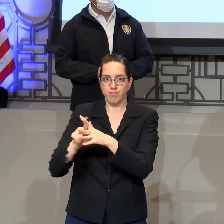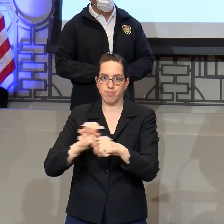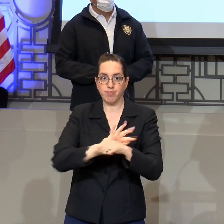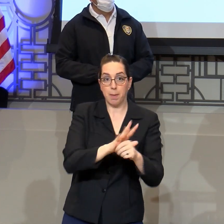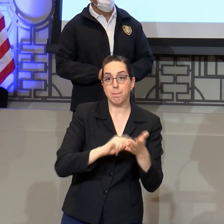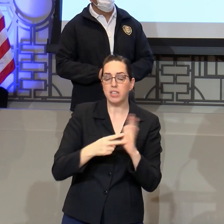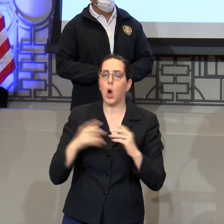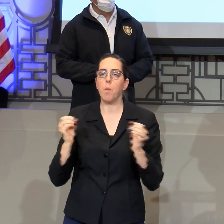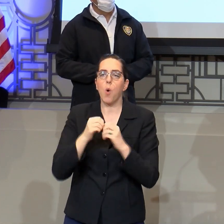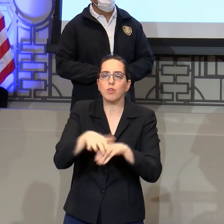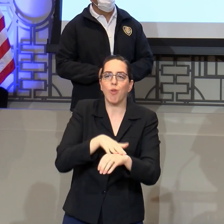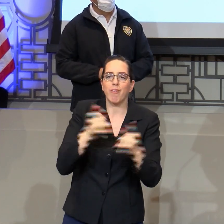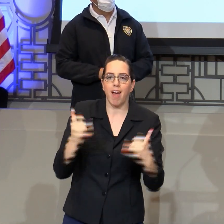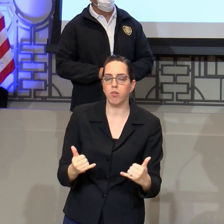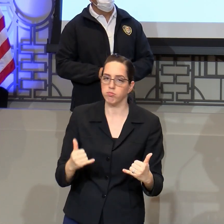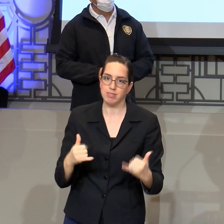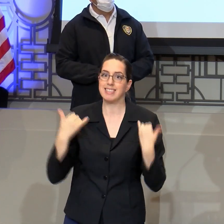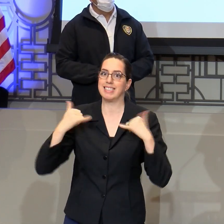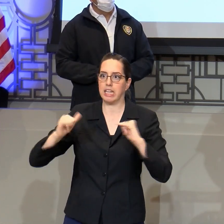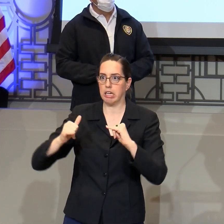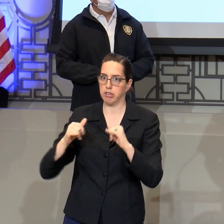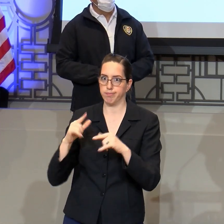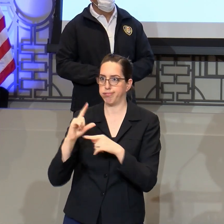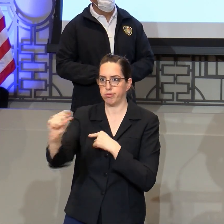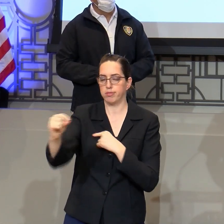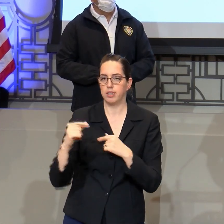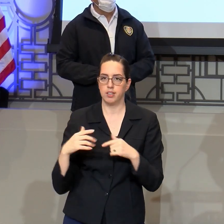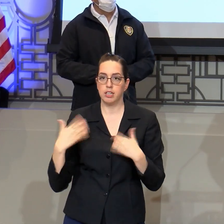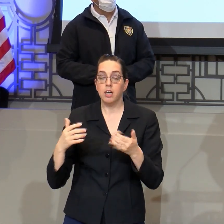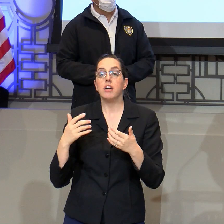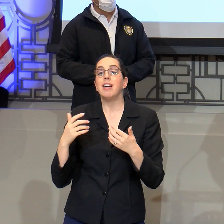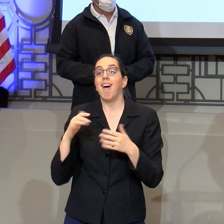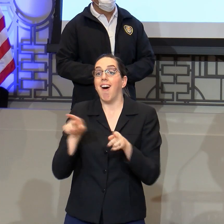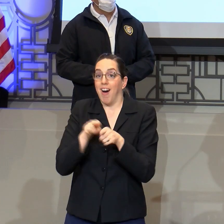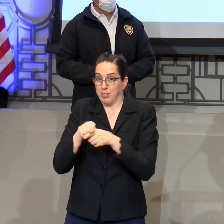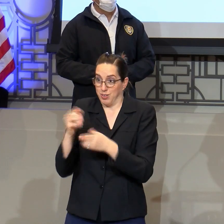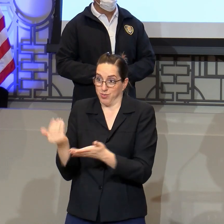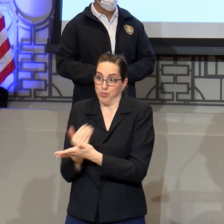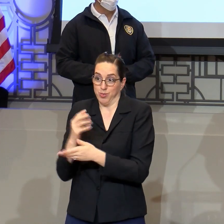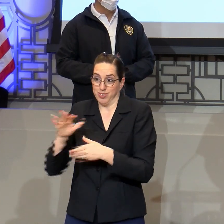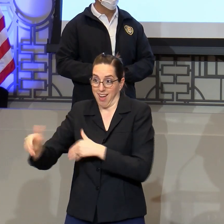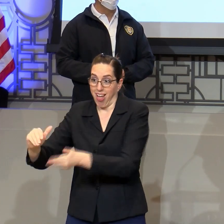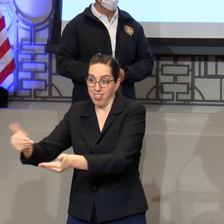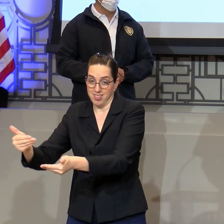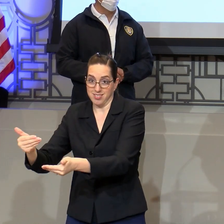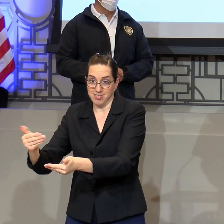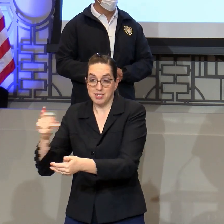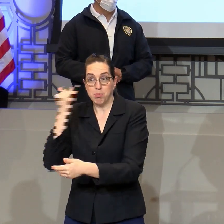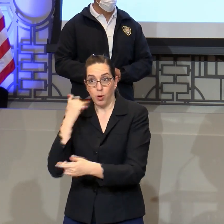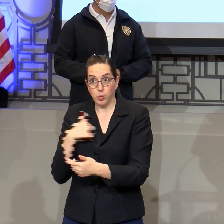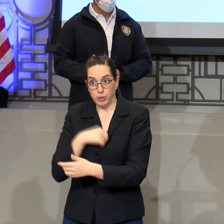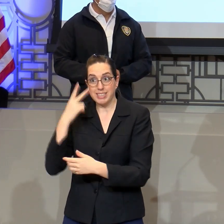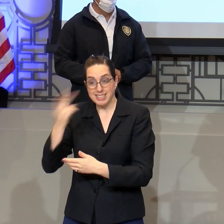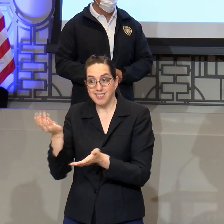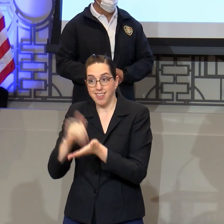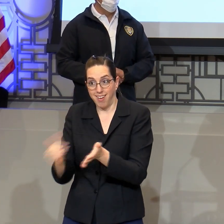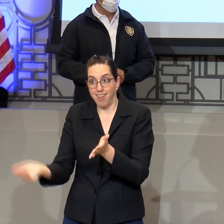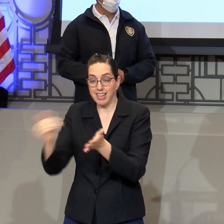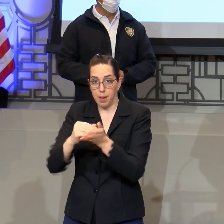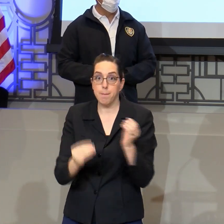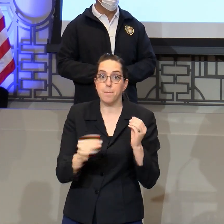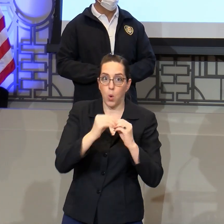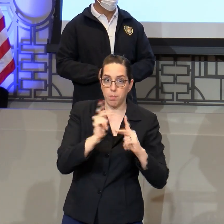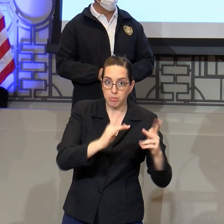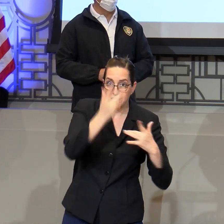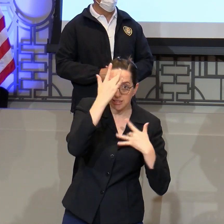slowed down. And in addition, we had more deaths to report. So as long as that's continuing, we continue to have a